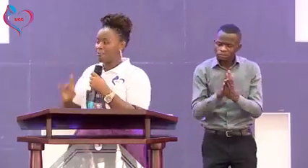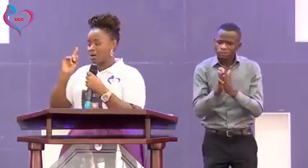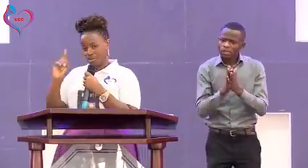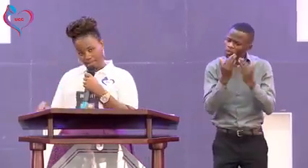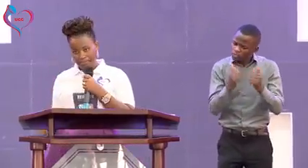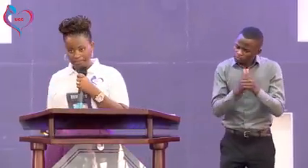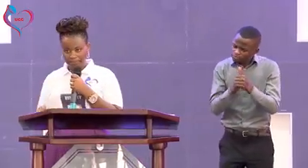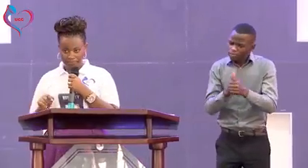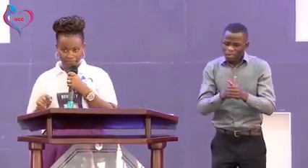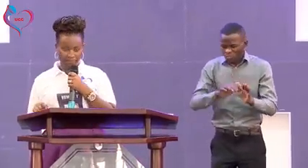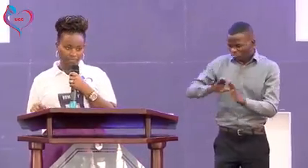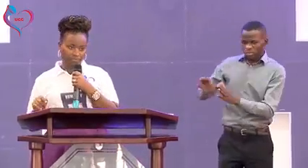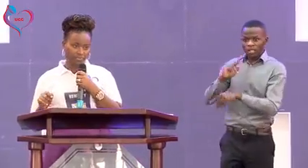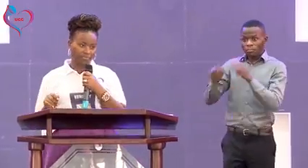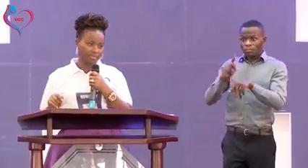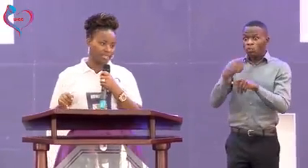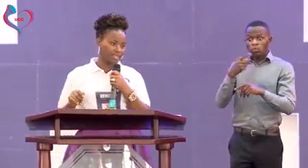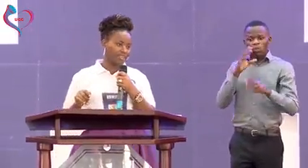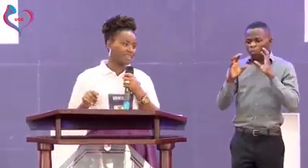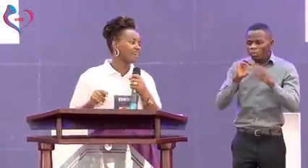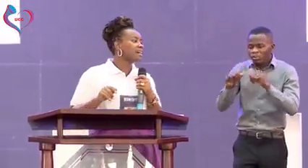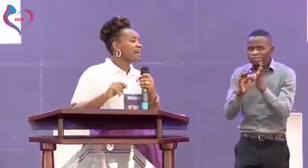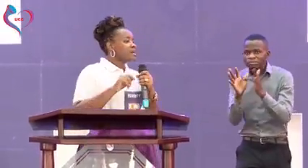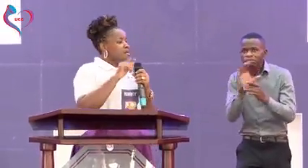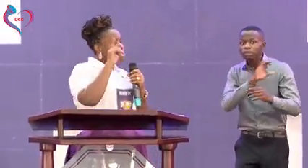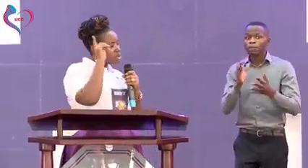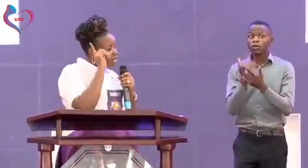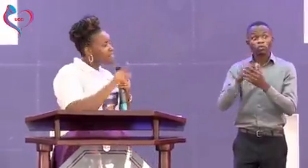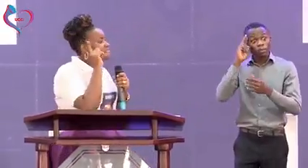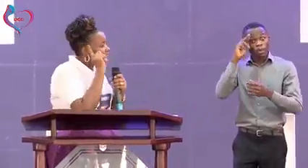who talk about him. Leave us